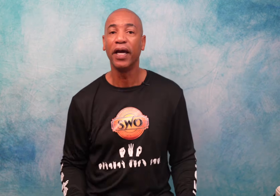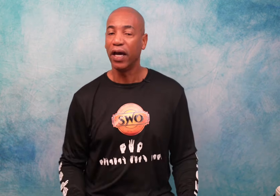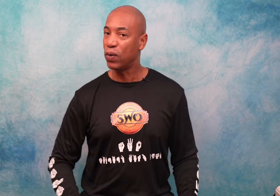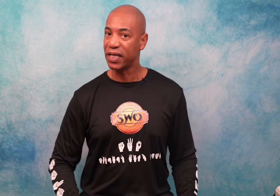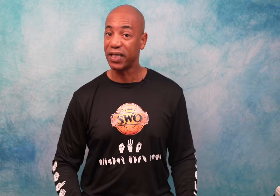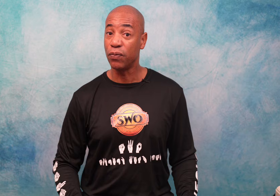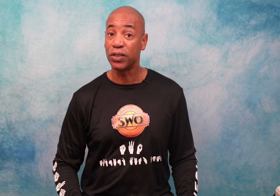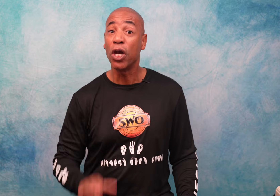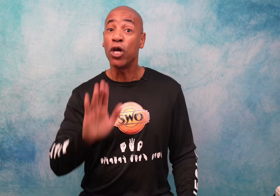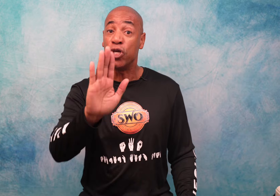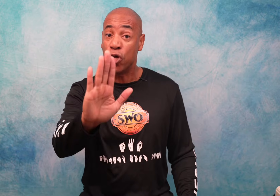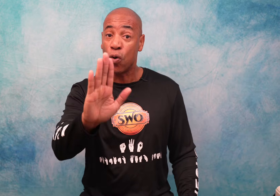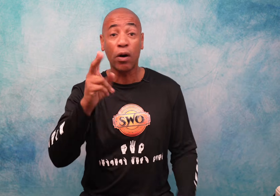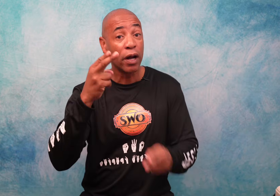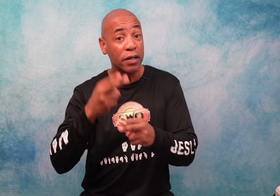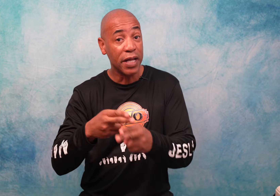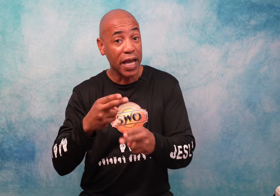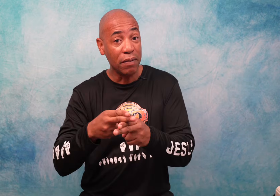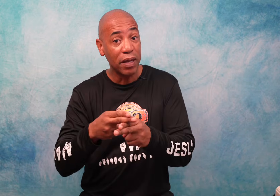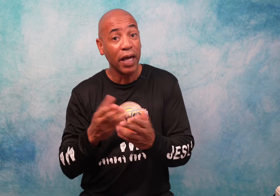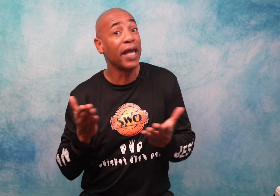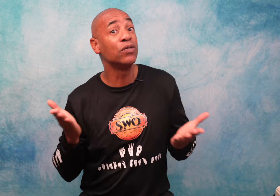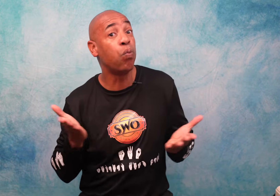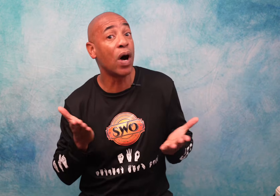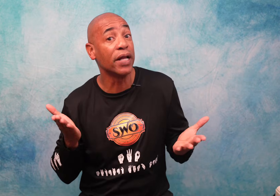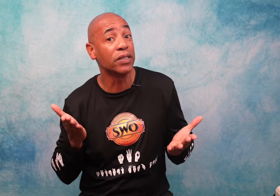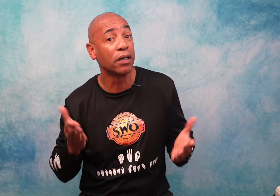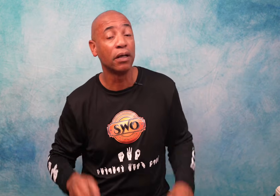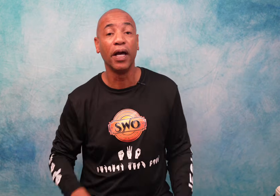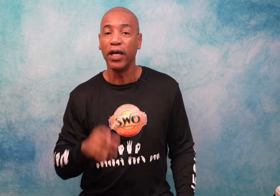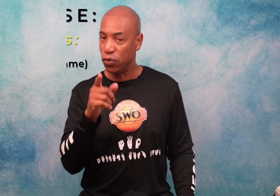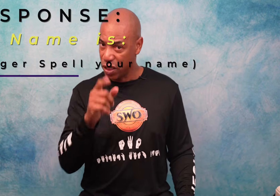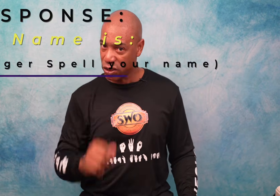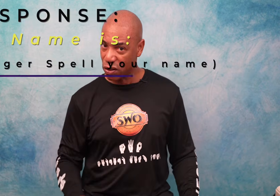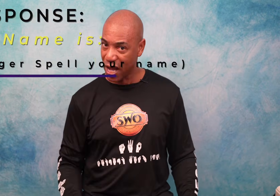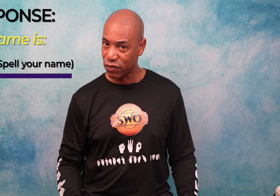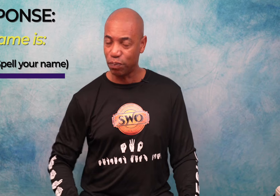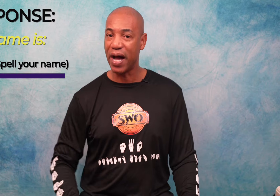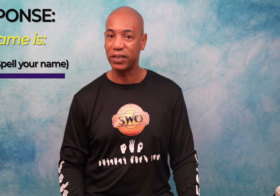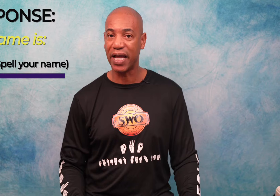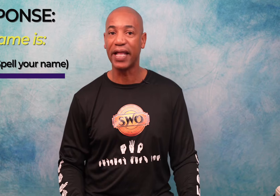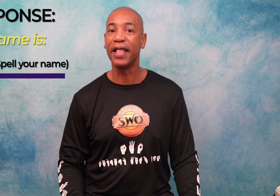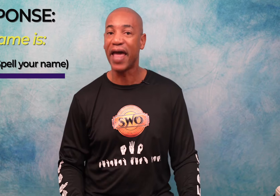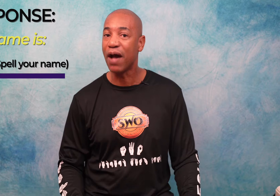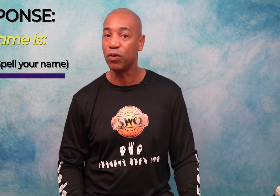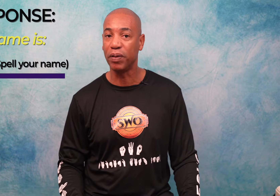And when I say it was, your name is what? You need to know how to respond to that, and that would be